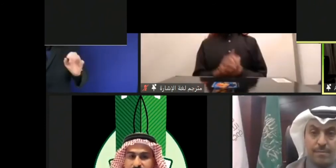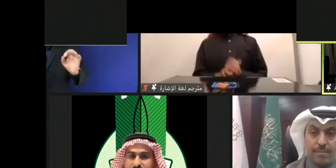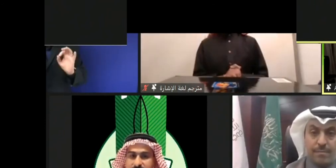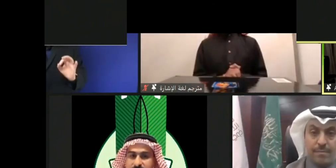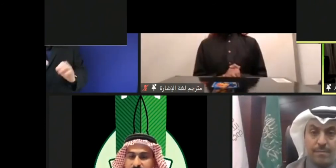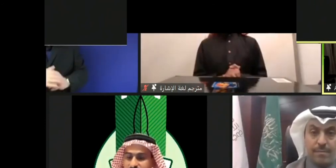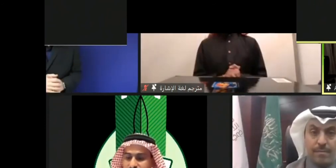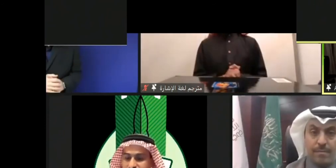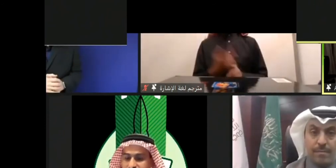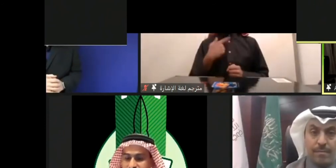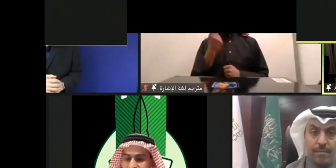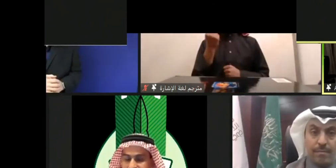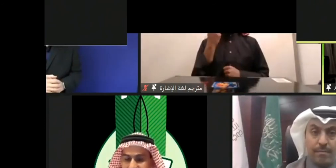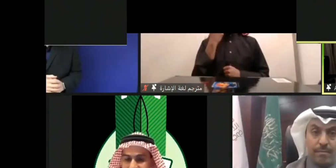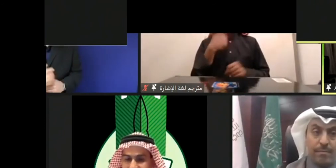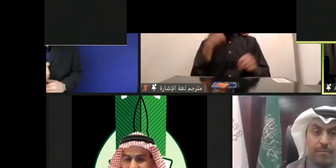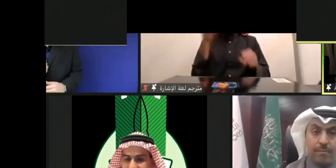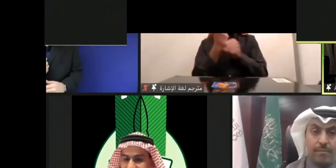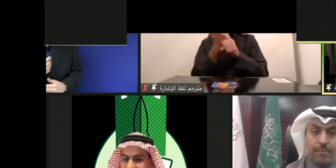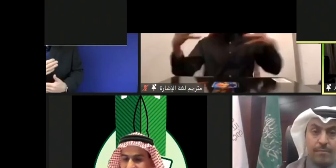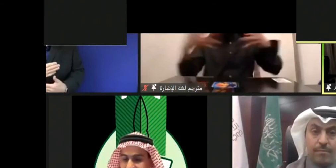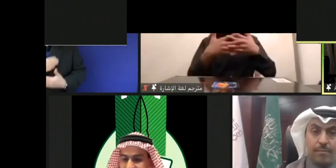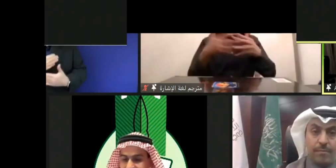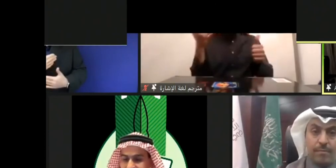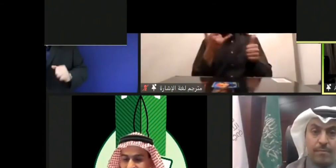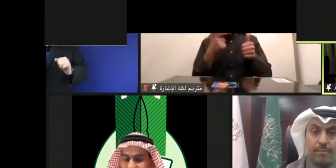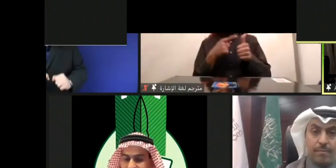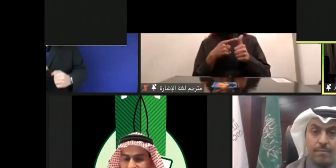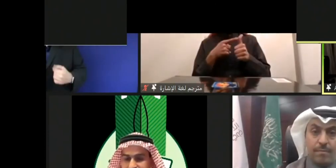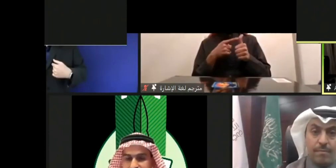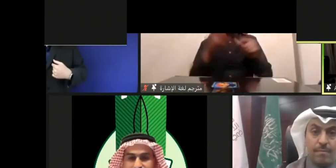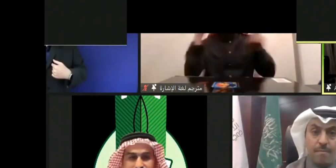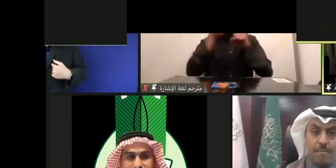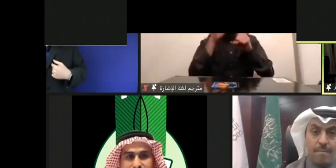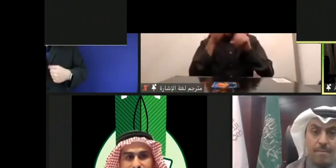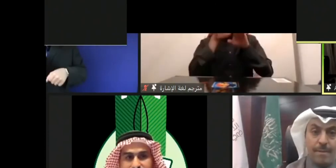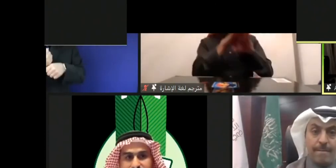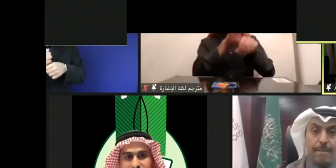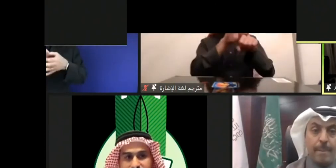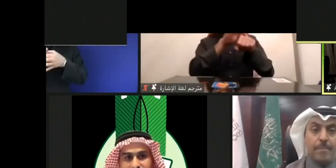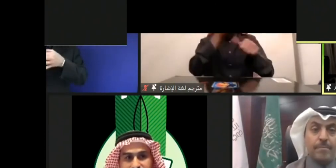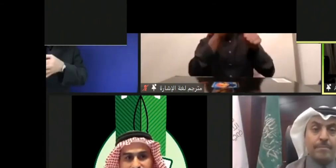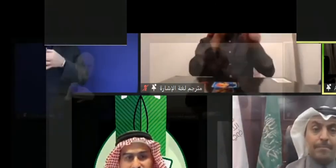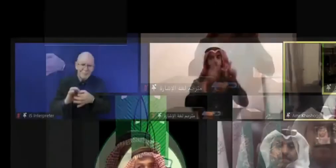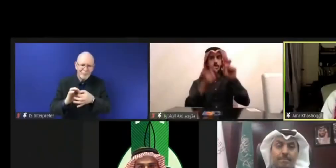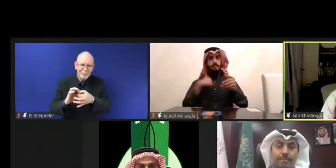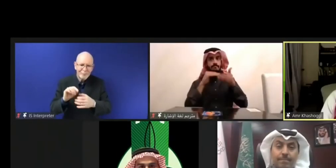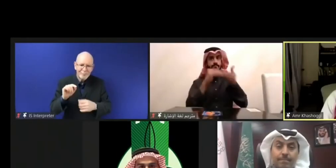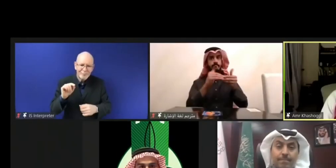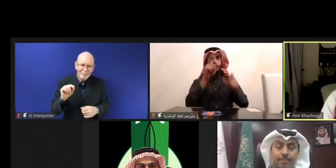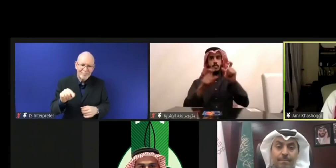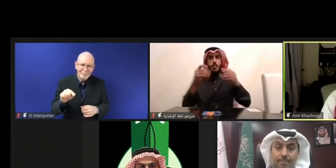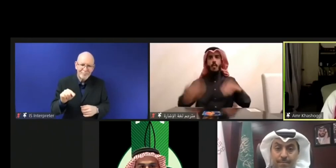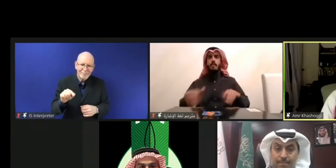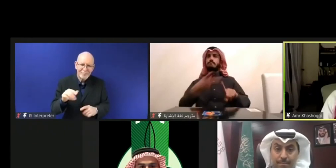work together in tandem to help people with disability in all facets of life, whether